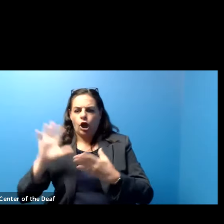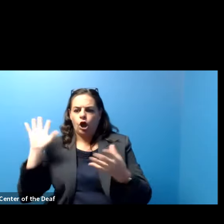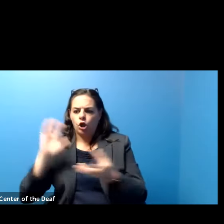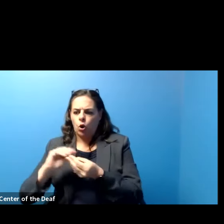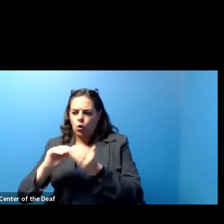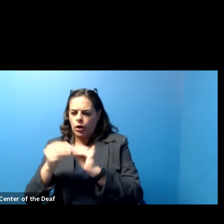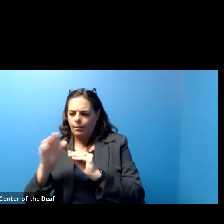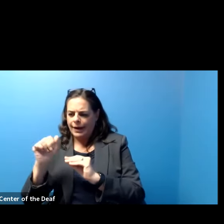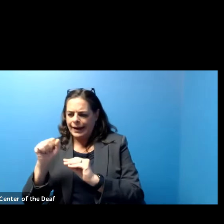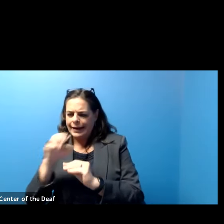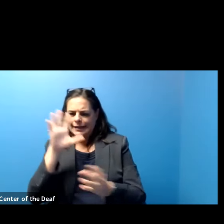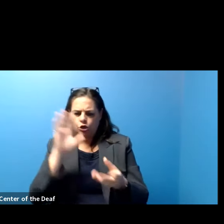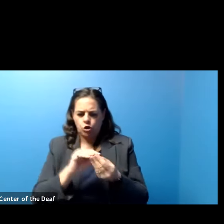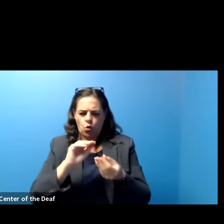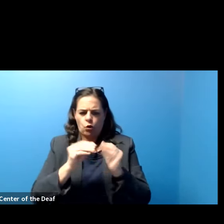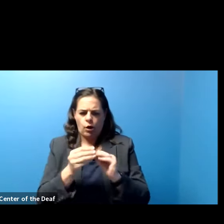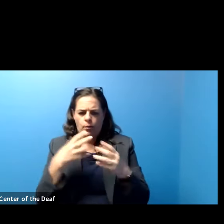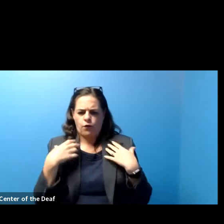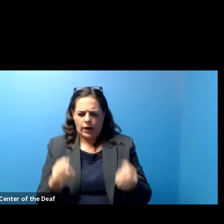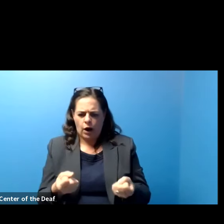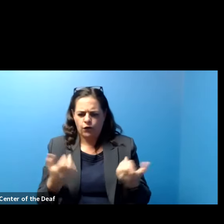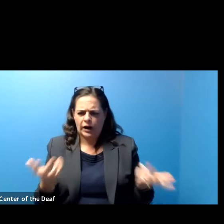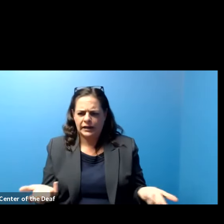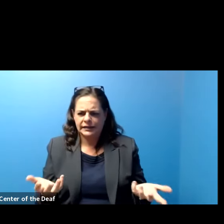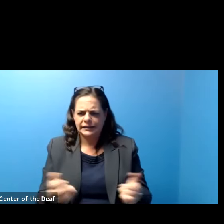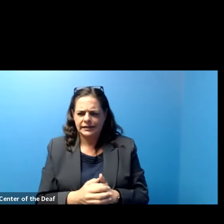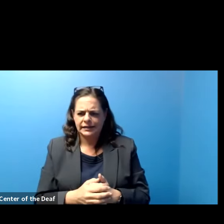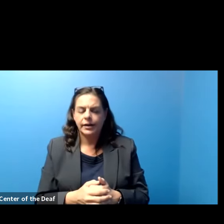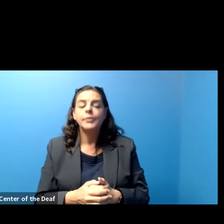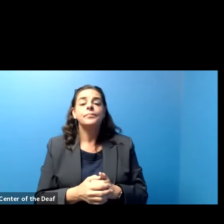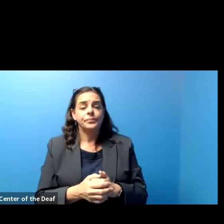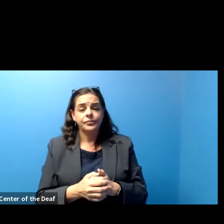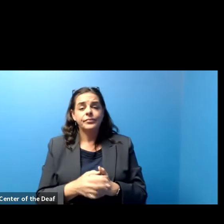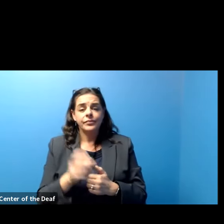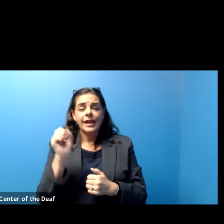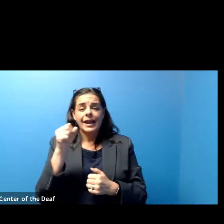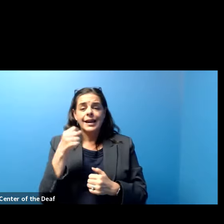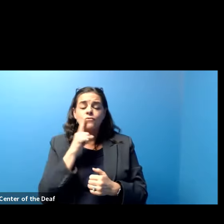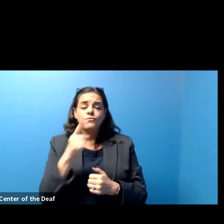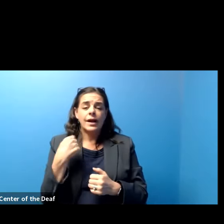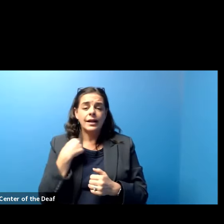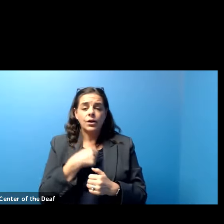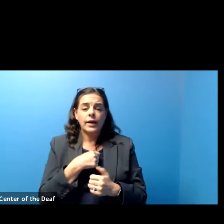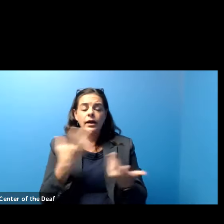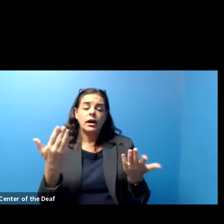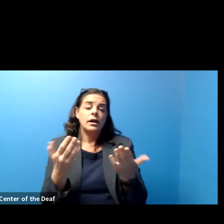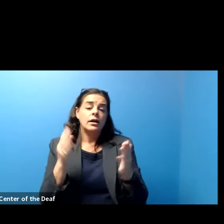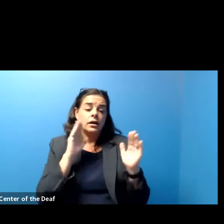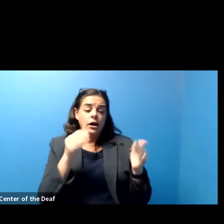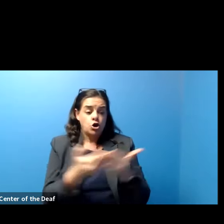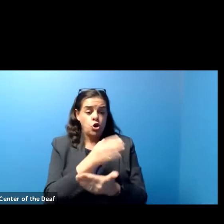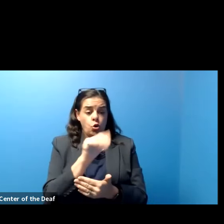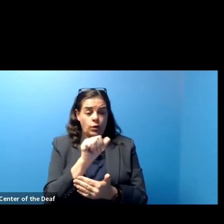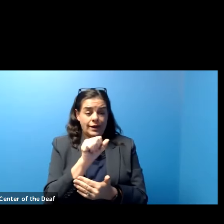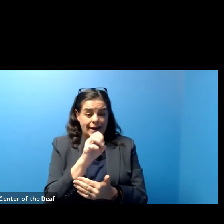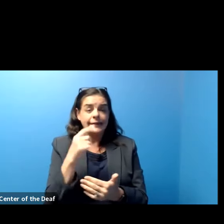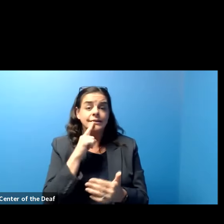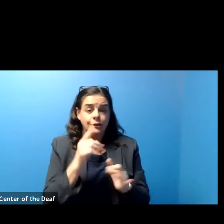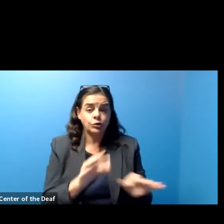and the total number of recoveries. Yeah, we really are focusing on, I mean, new cases are important to